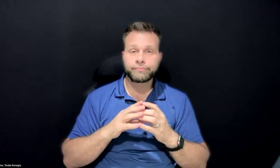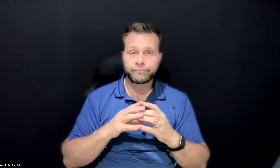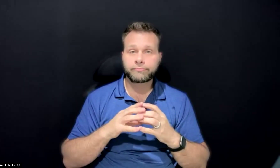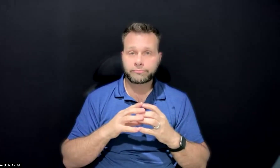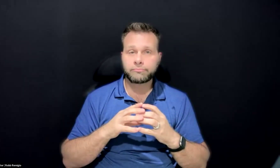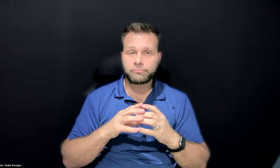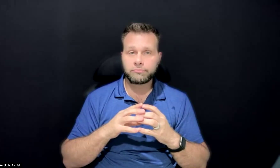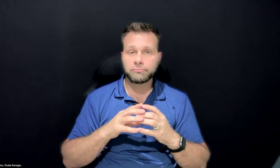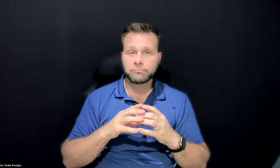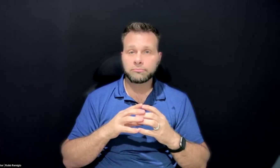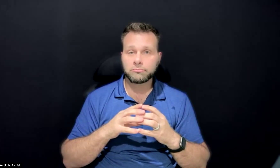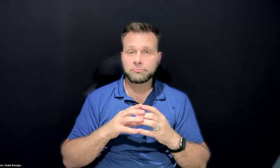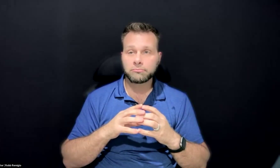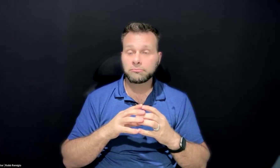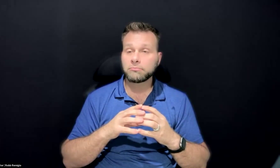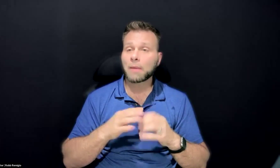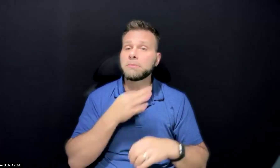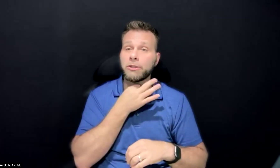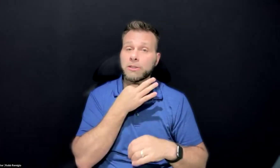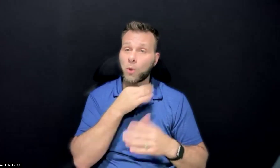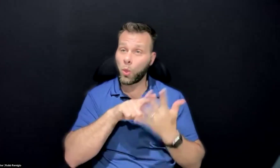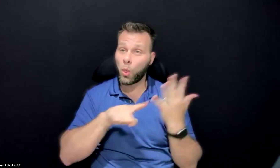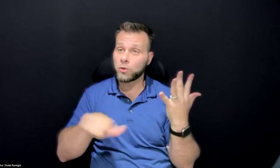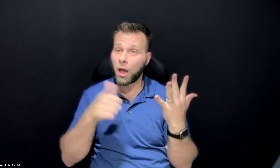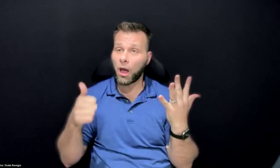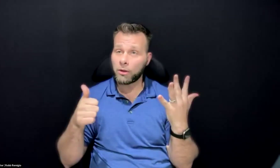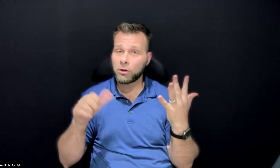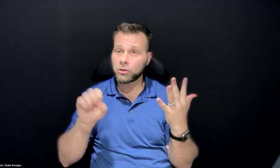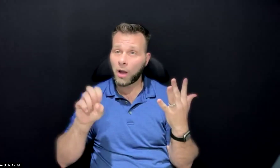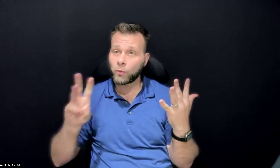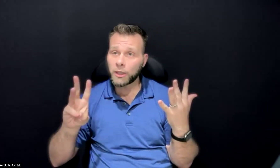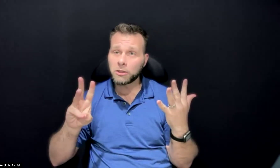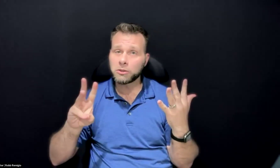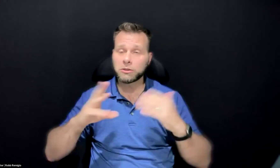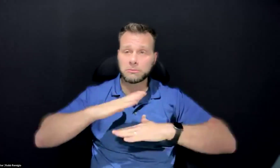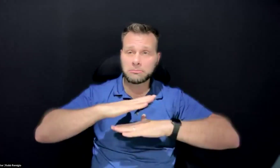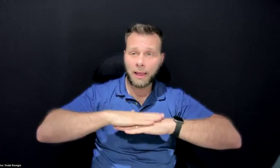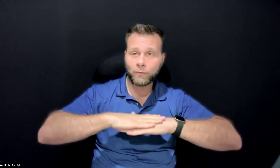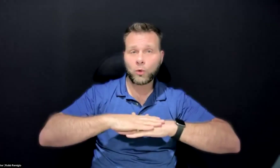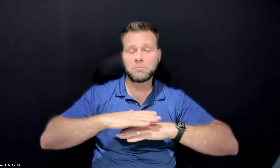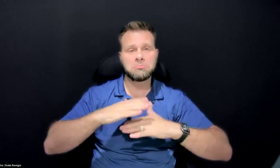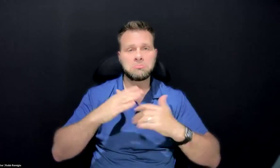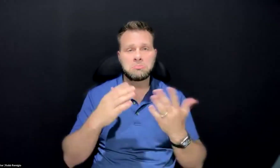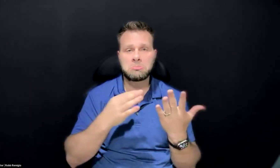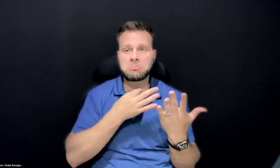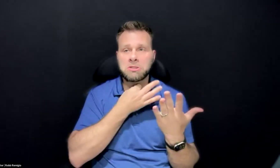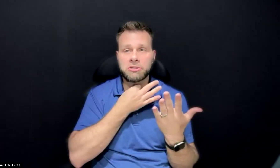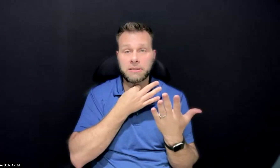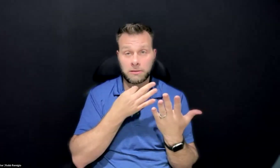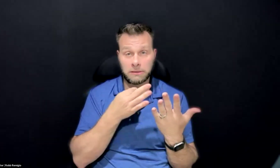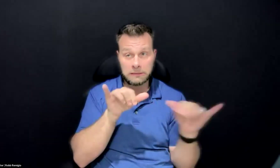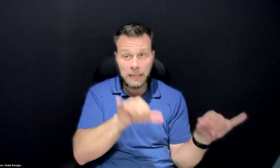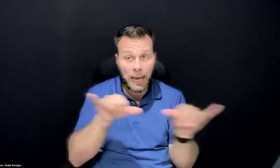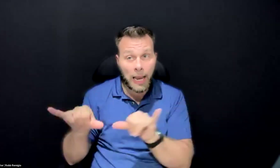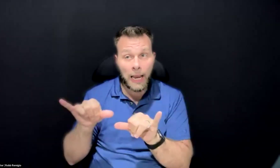Are all the suggestions the same for other platforms, or do you have any insight on if